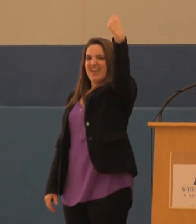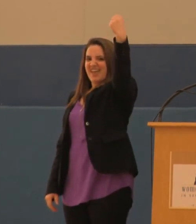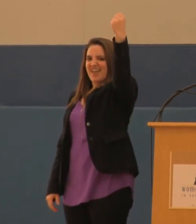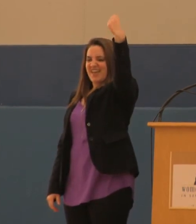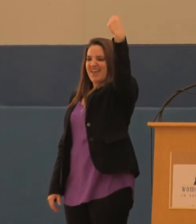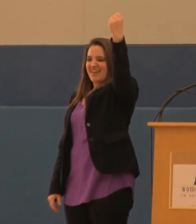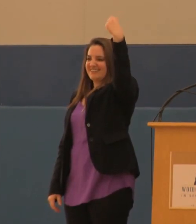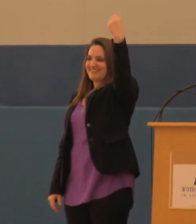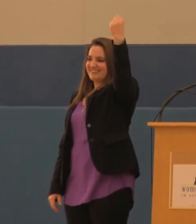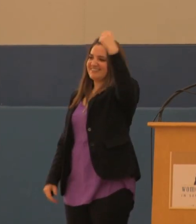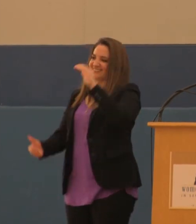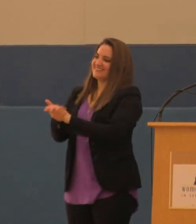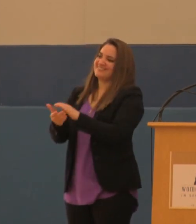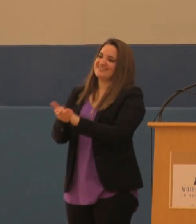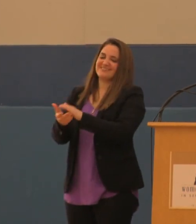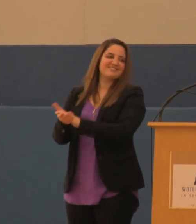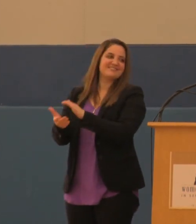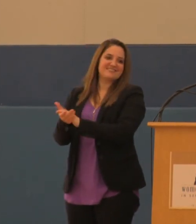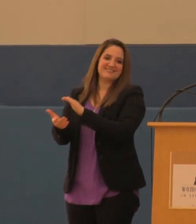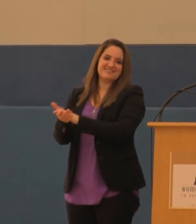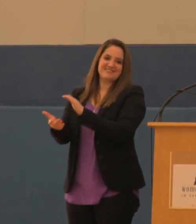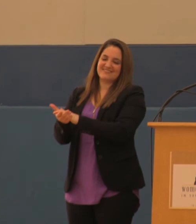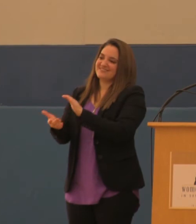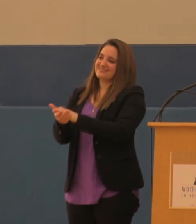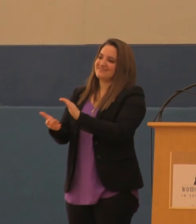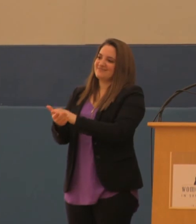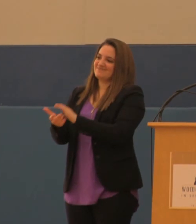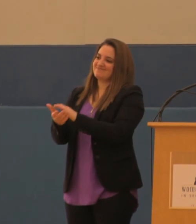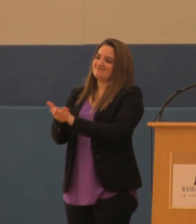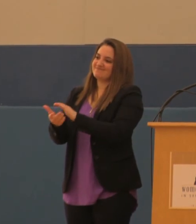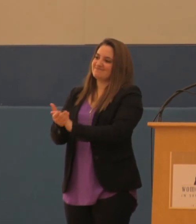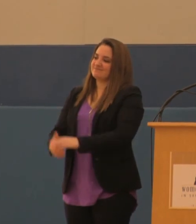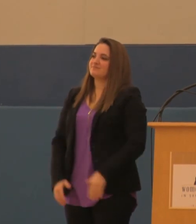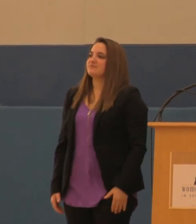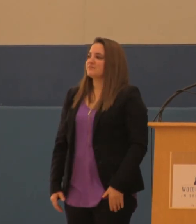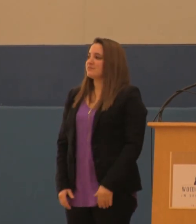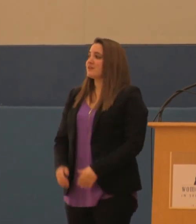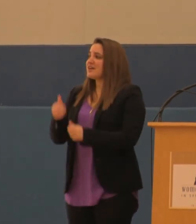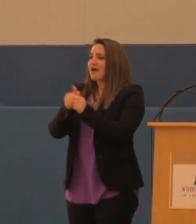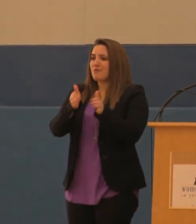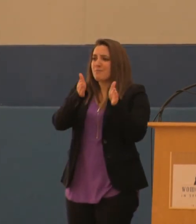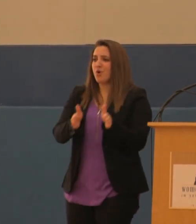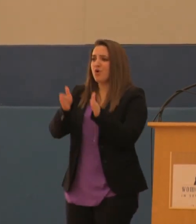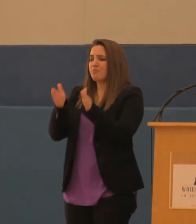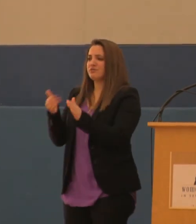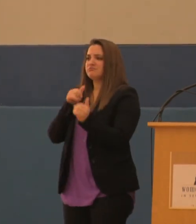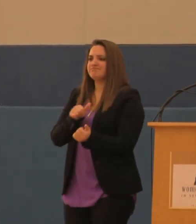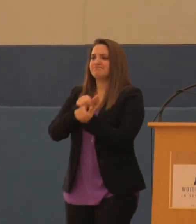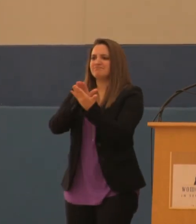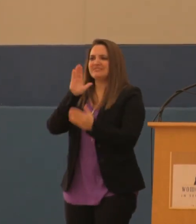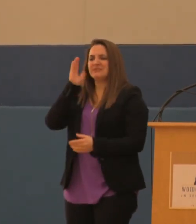Each one of you has faced what felt like